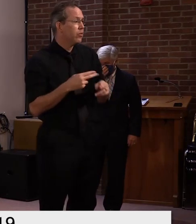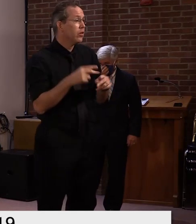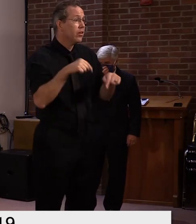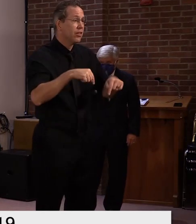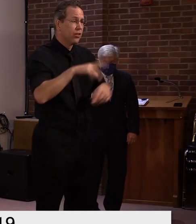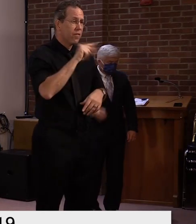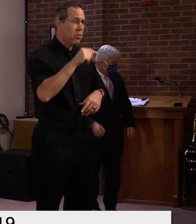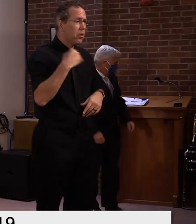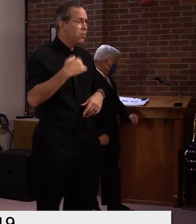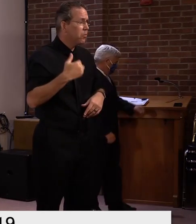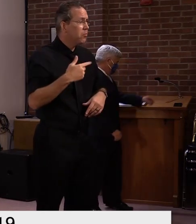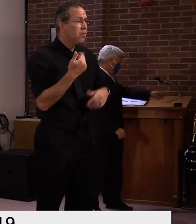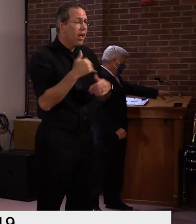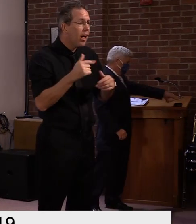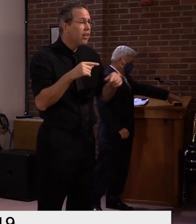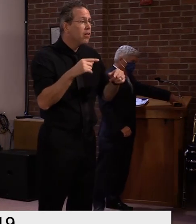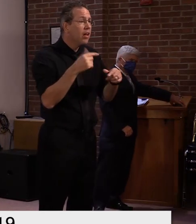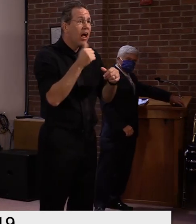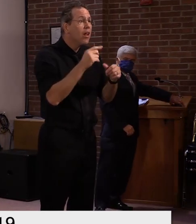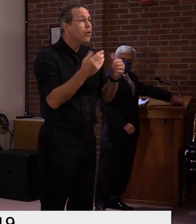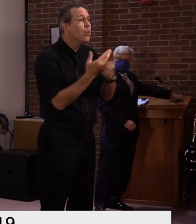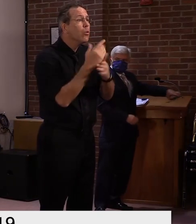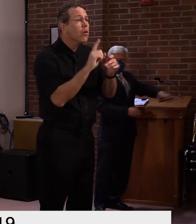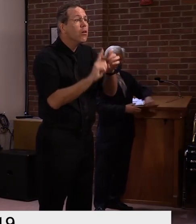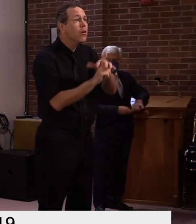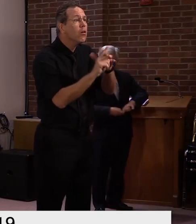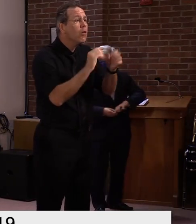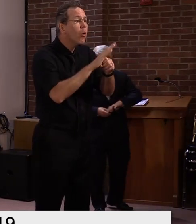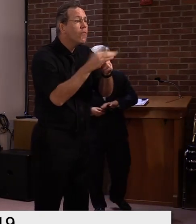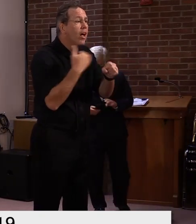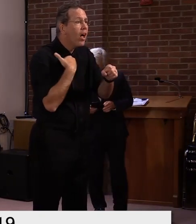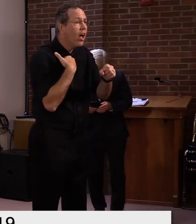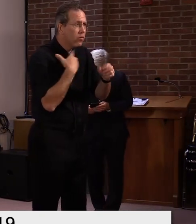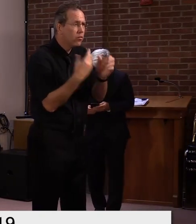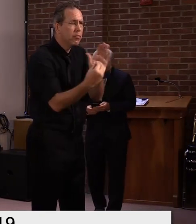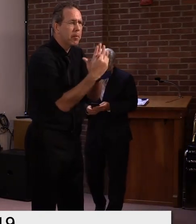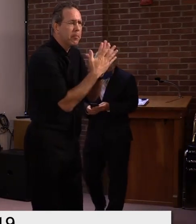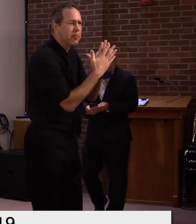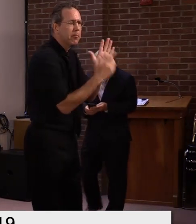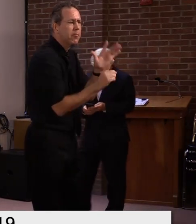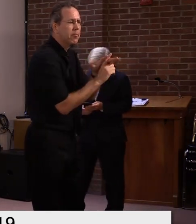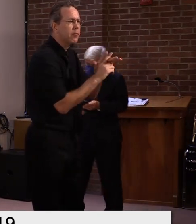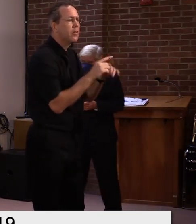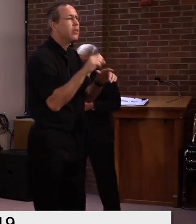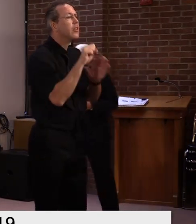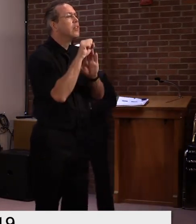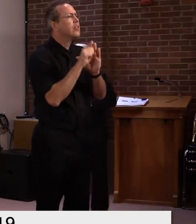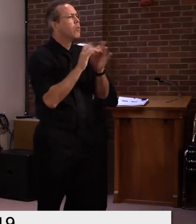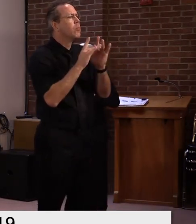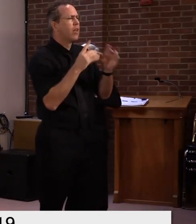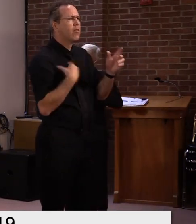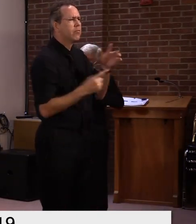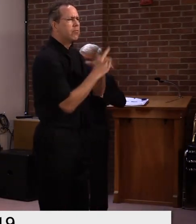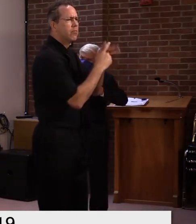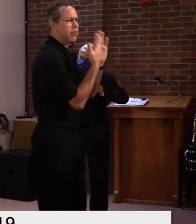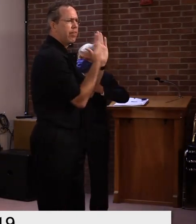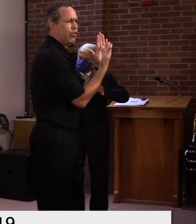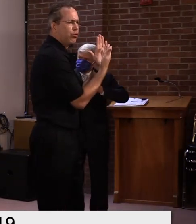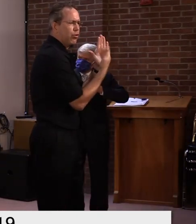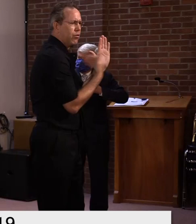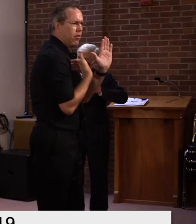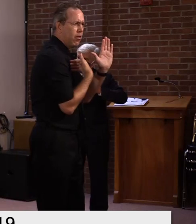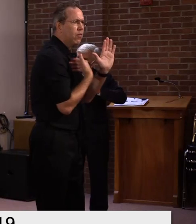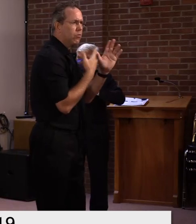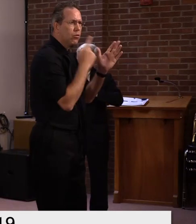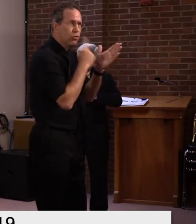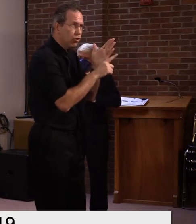are reported on our state website. So we do keep track of that, but they have to be confirmed in order to be placed in